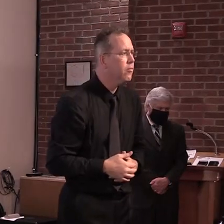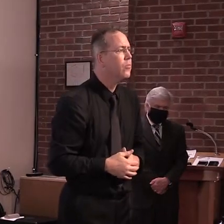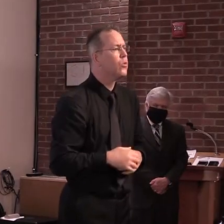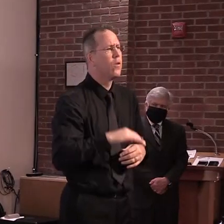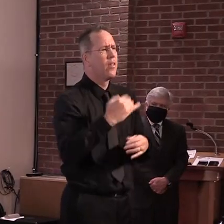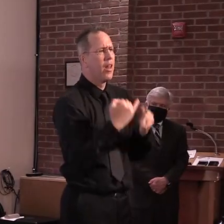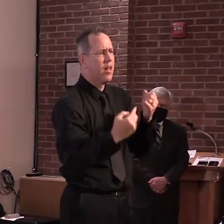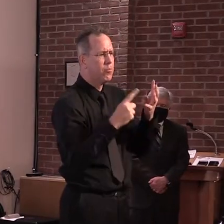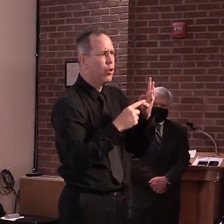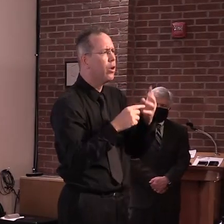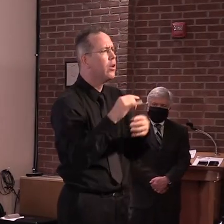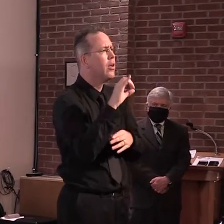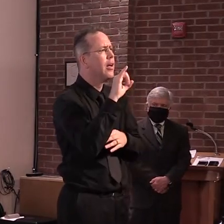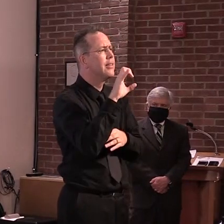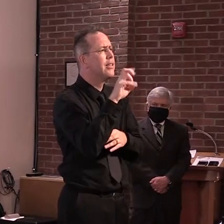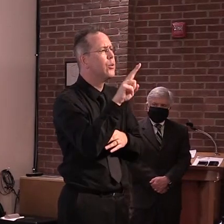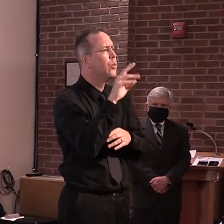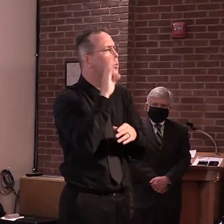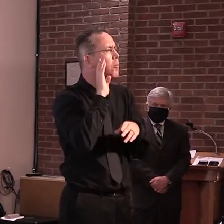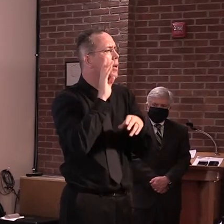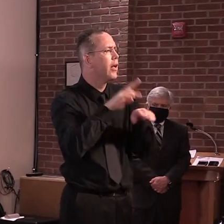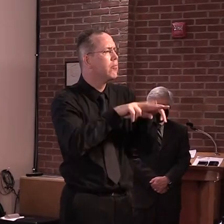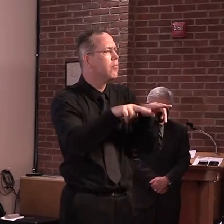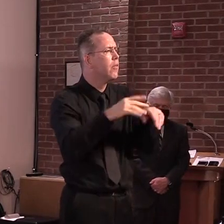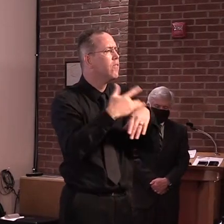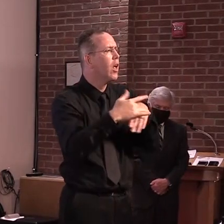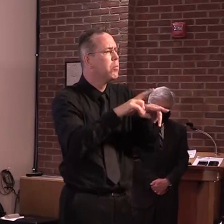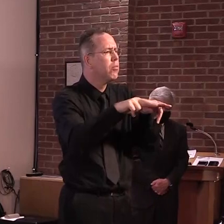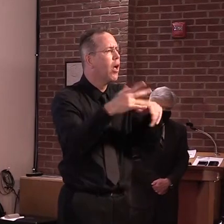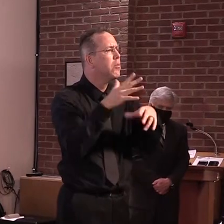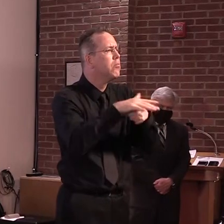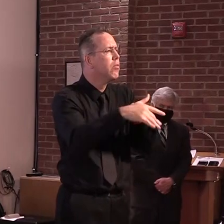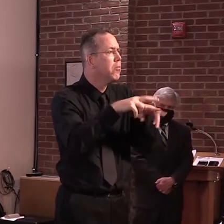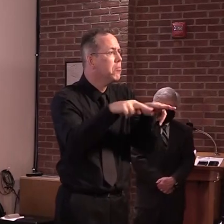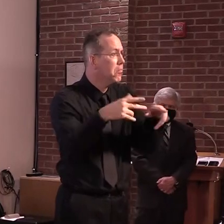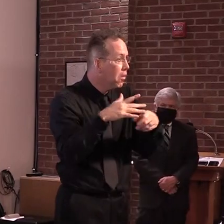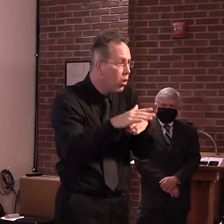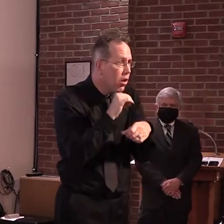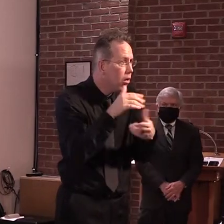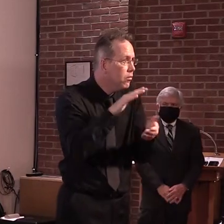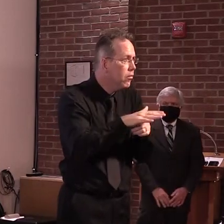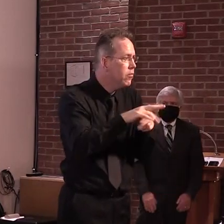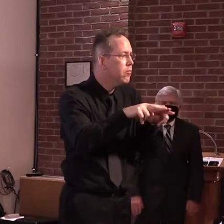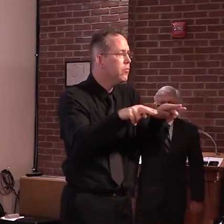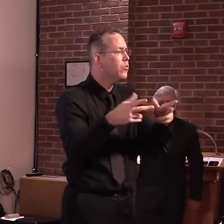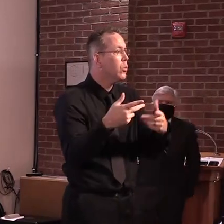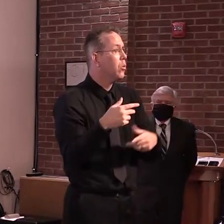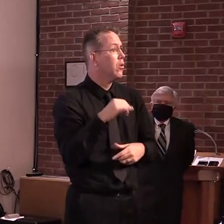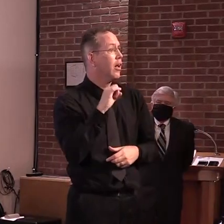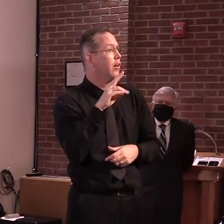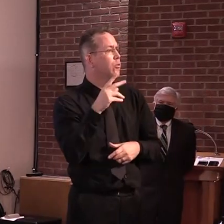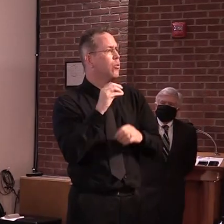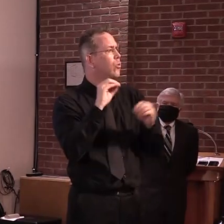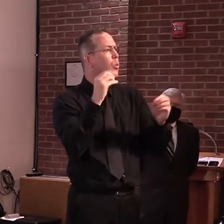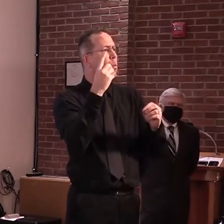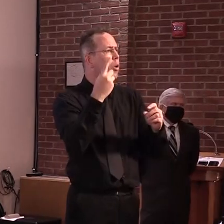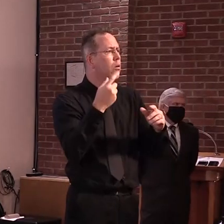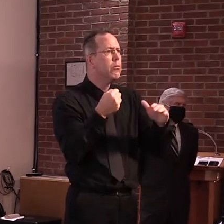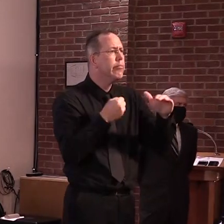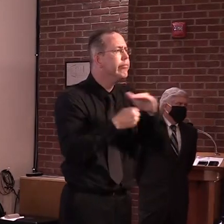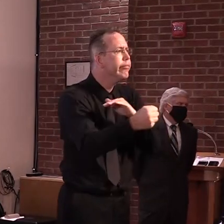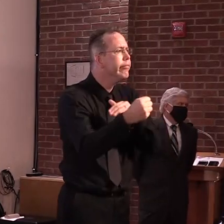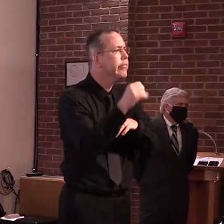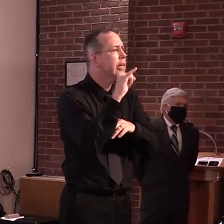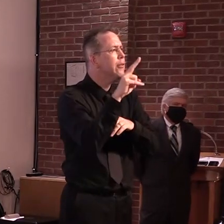ICU capacity. We're glad to report again that here the ICU remains free of any patients with COVID-19 and that our